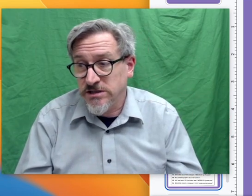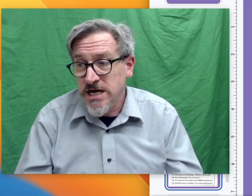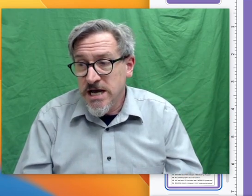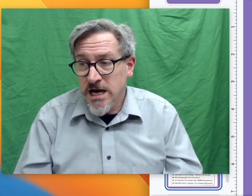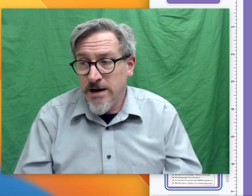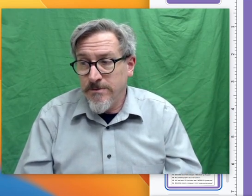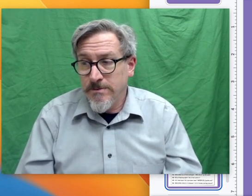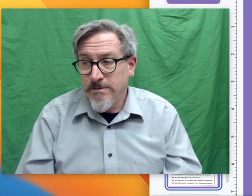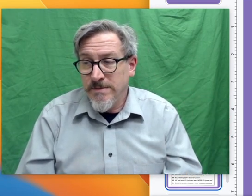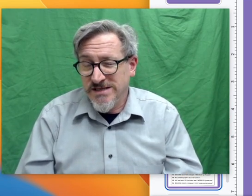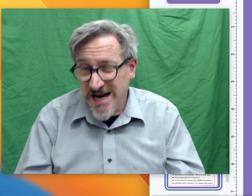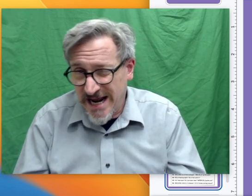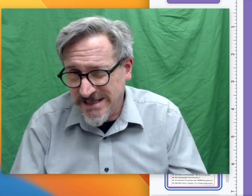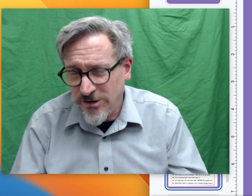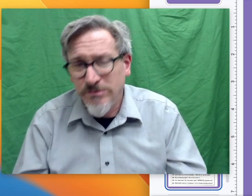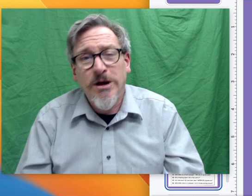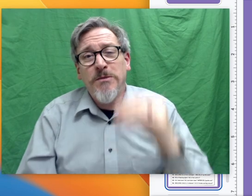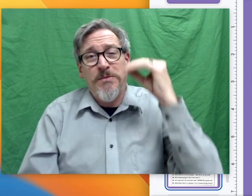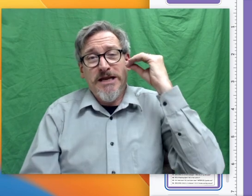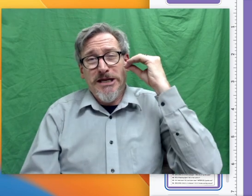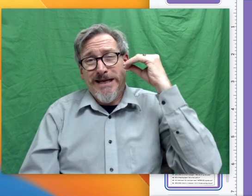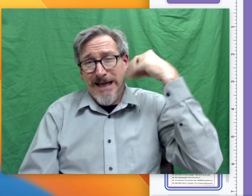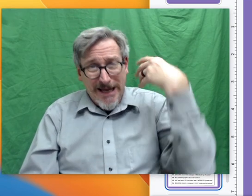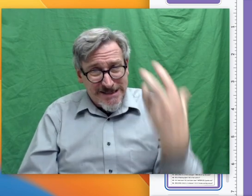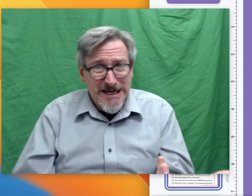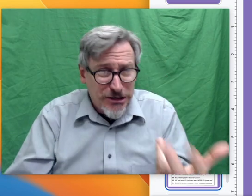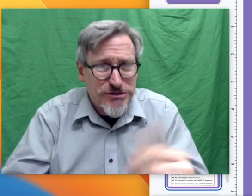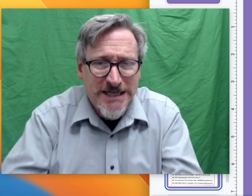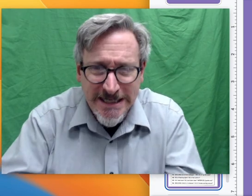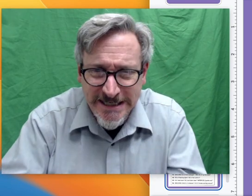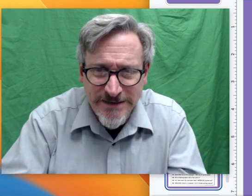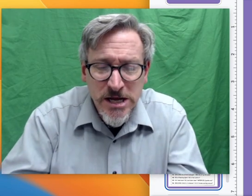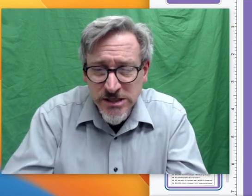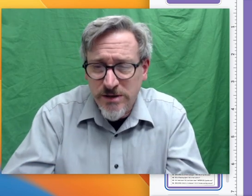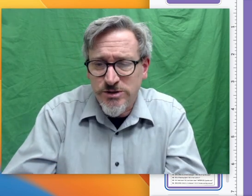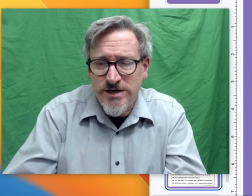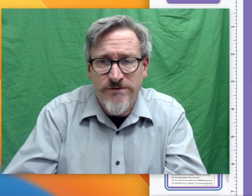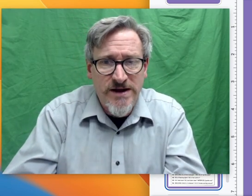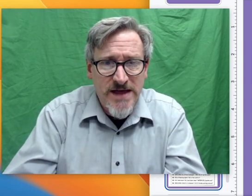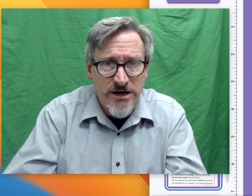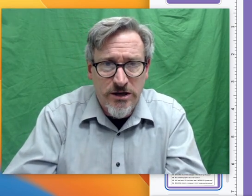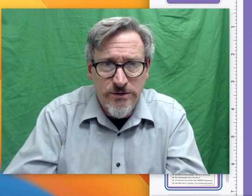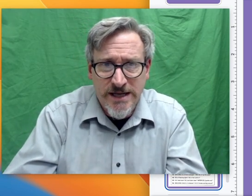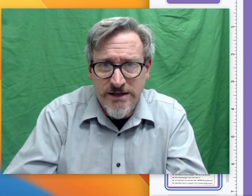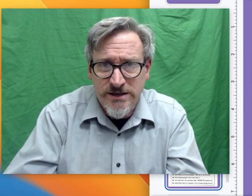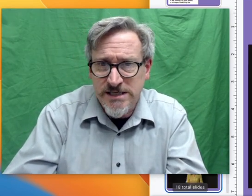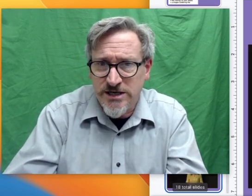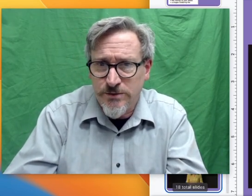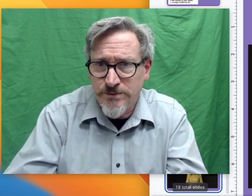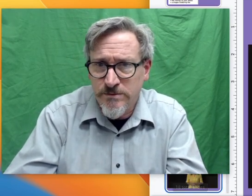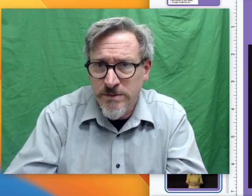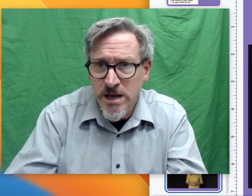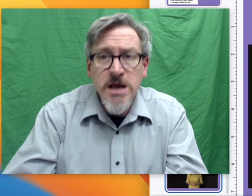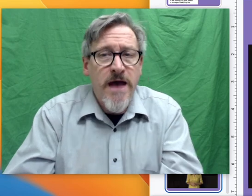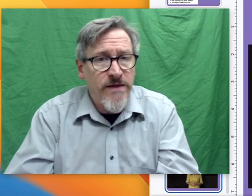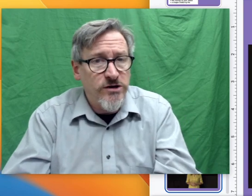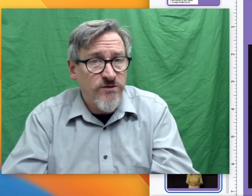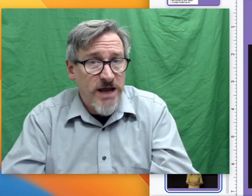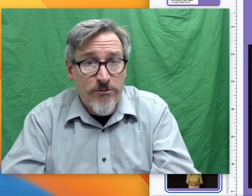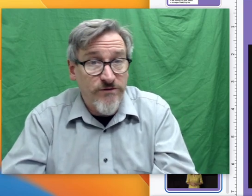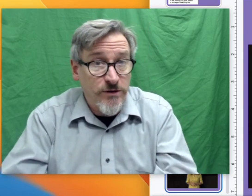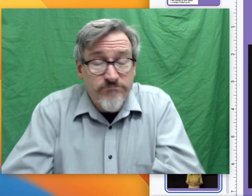assault. It's not ASL, but it's an interesting idea. So I will try to find that and include that in the slideshow. And then